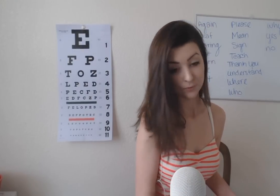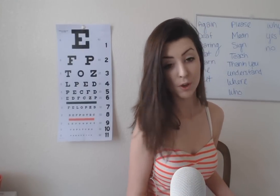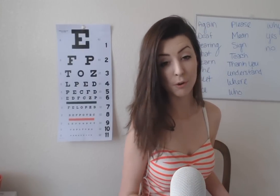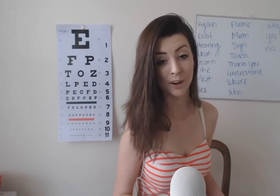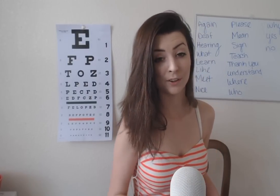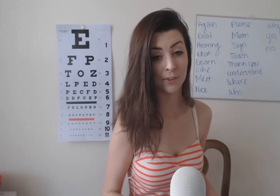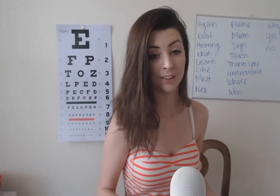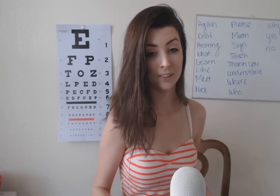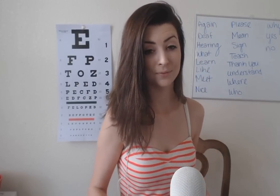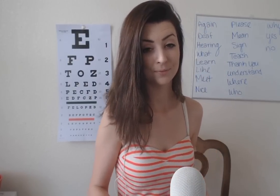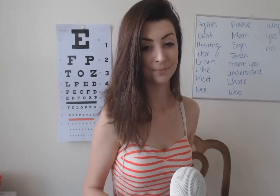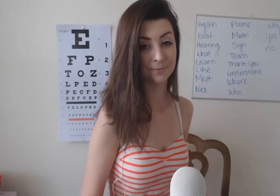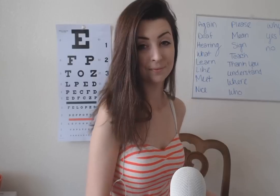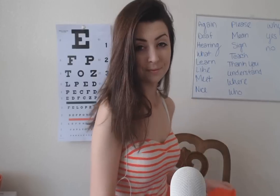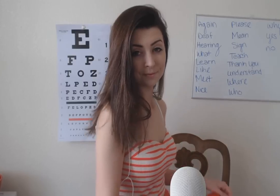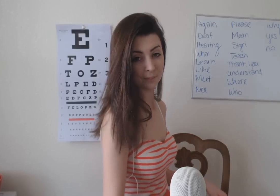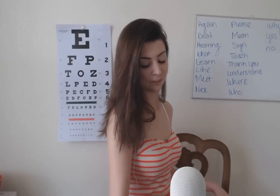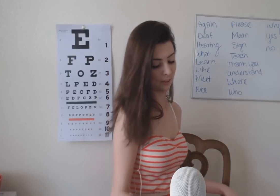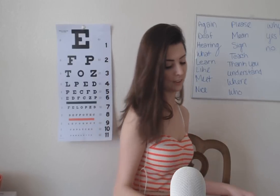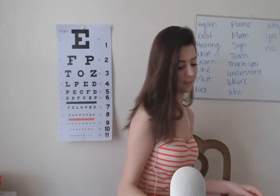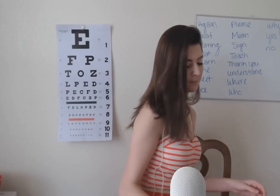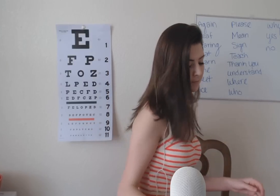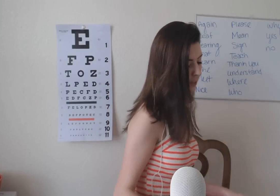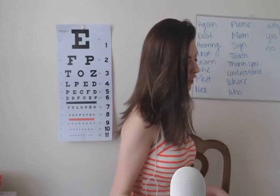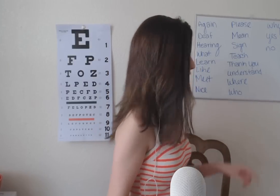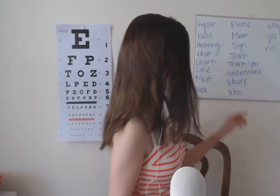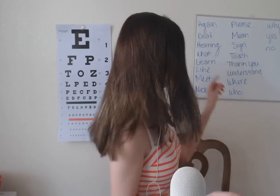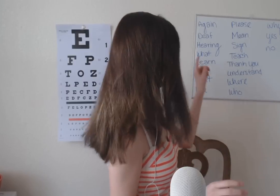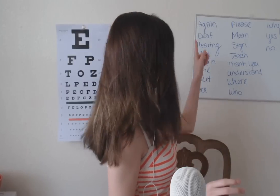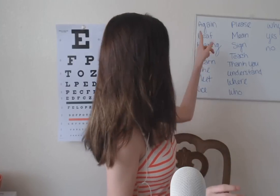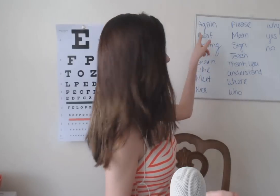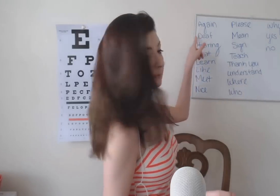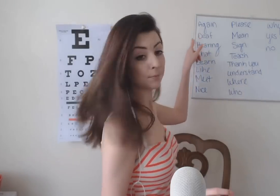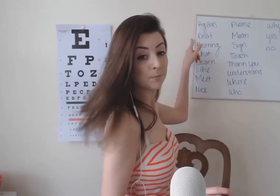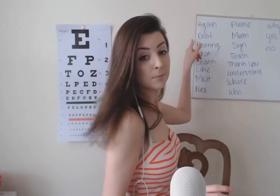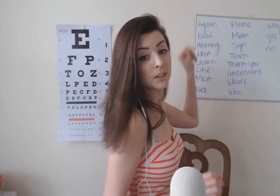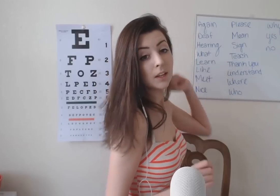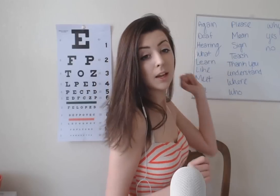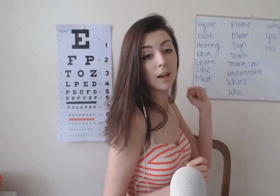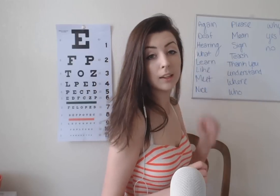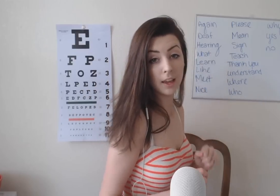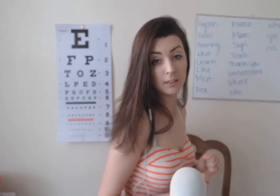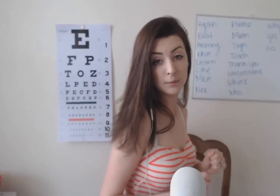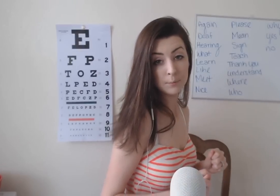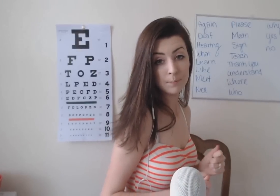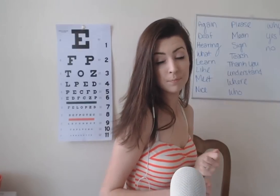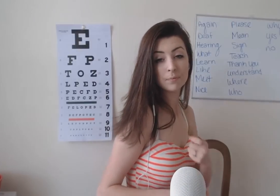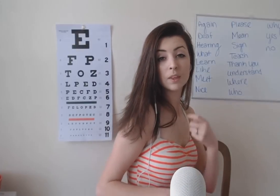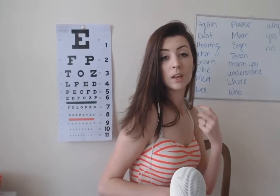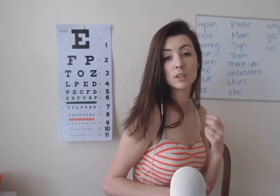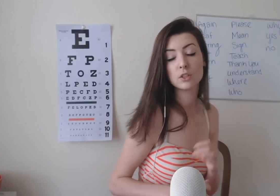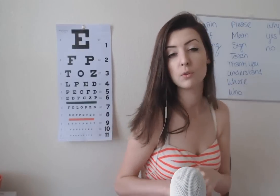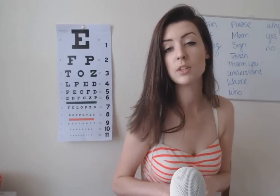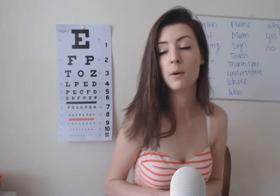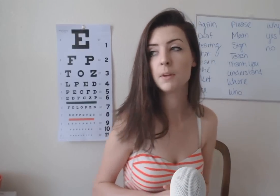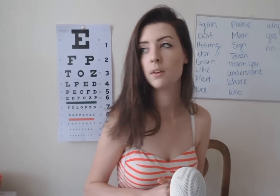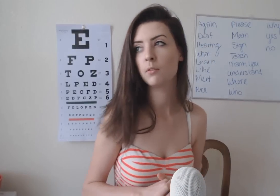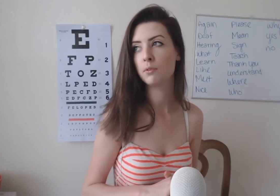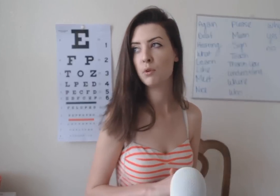All right, you ready? Perfect. So our first word, again. So tell me, before we